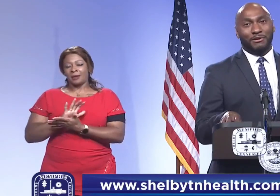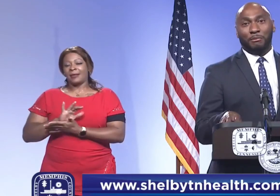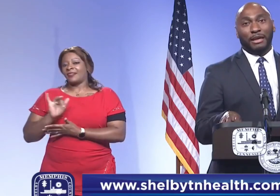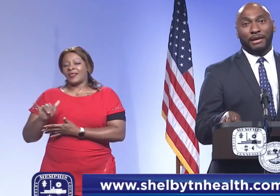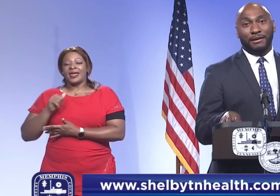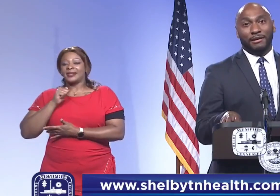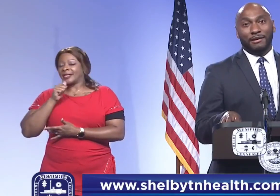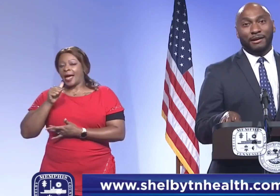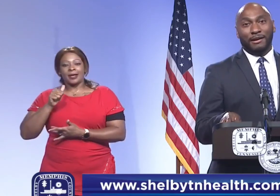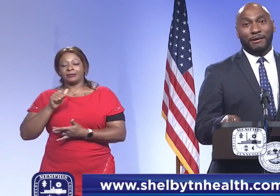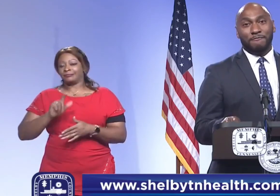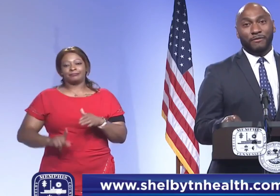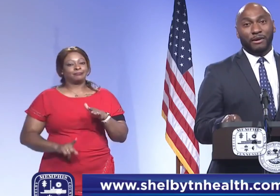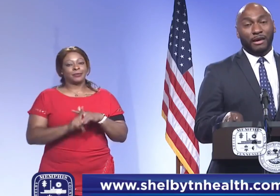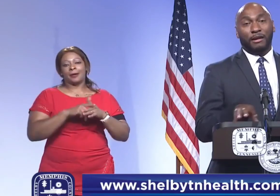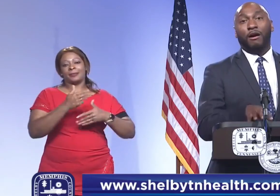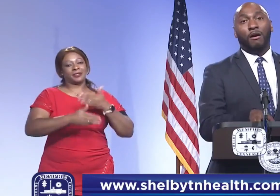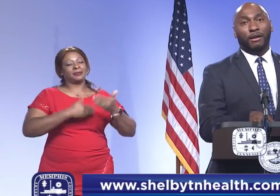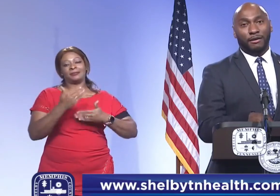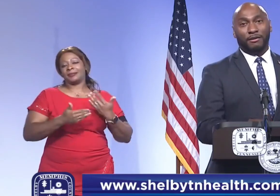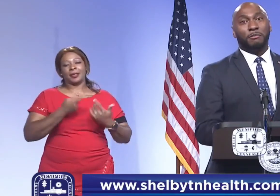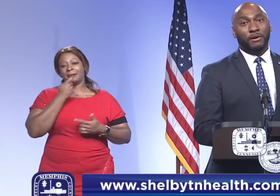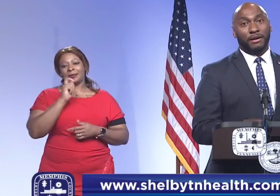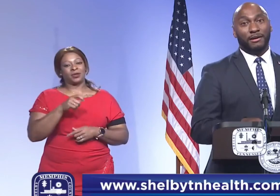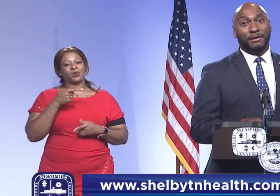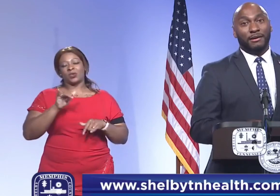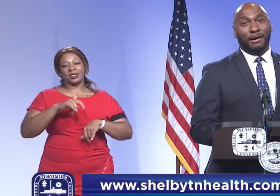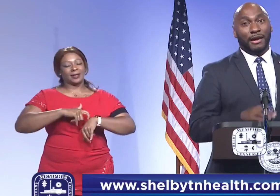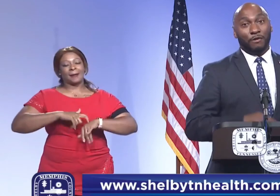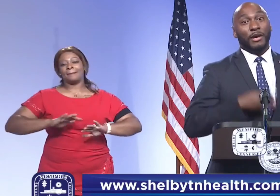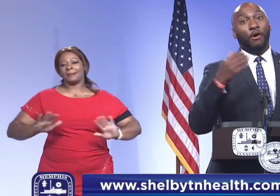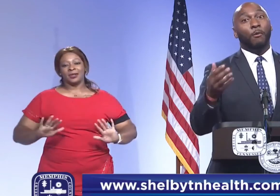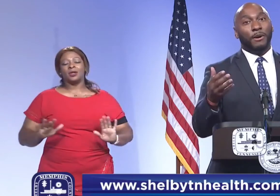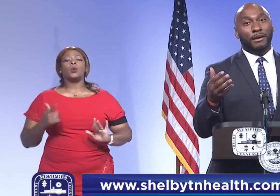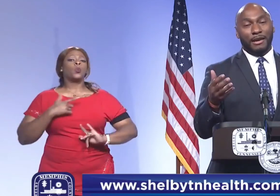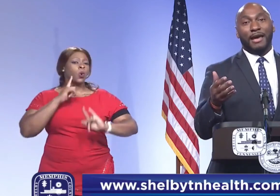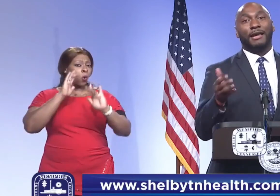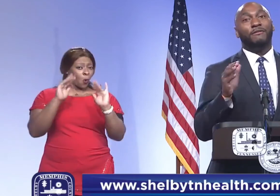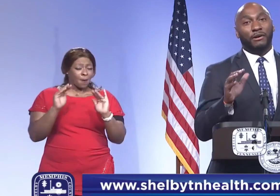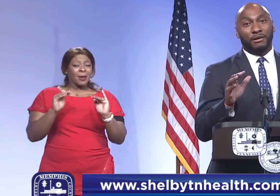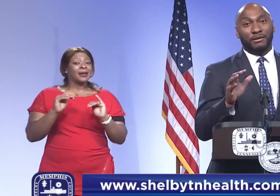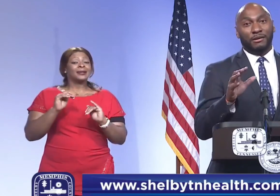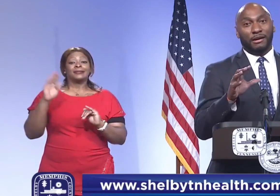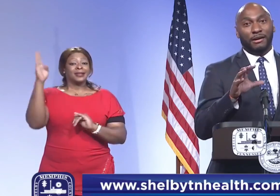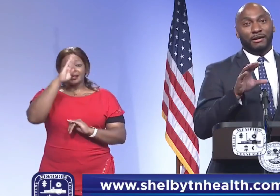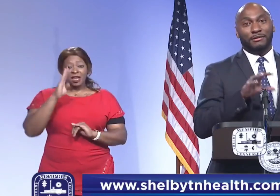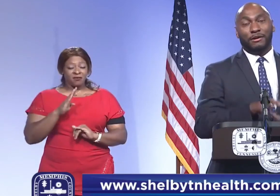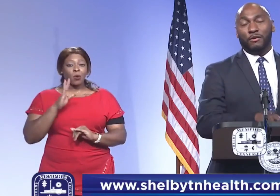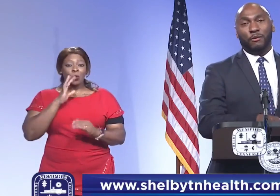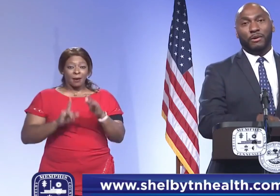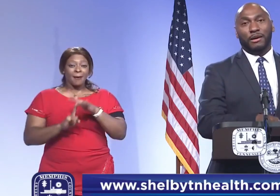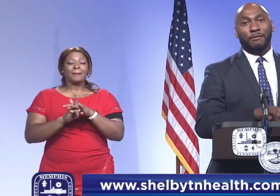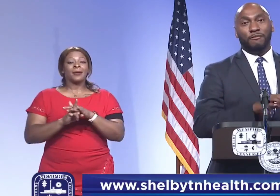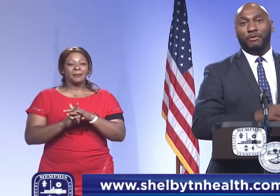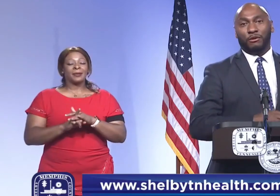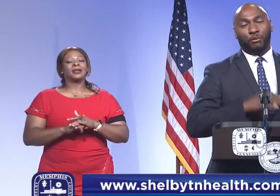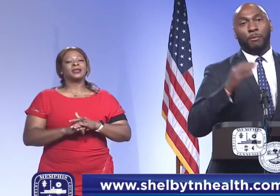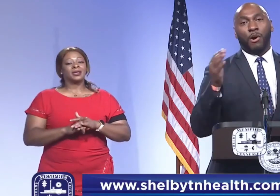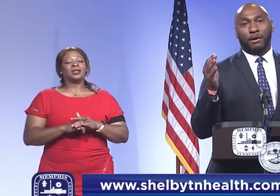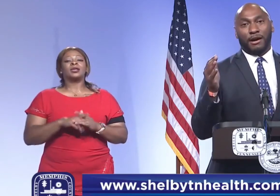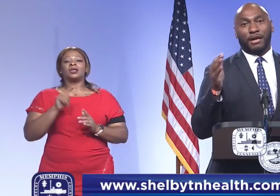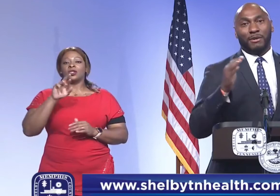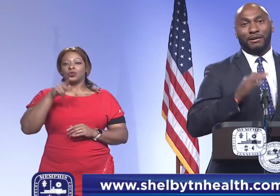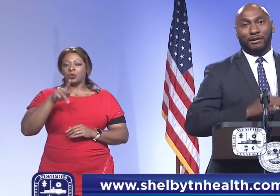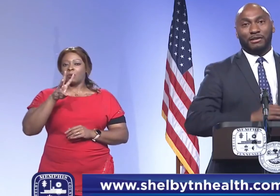come into play at all in this period, and we hope not ever. And so the